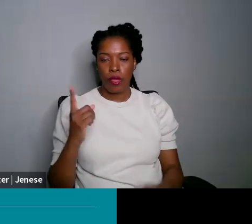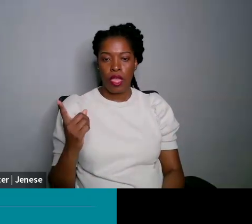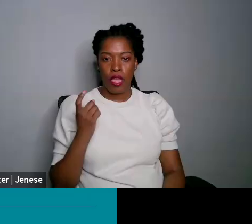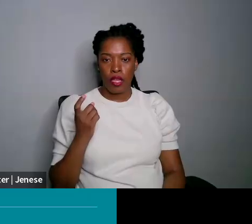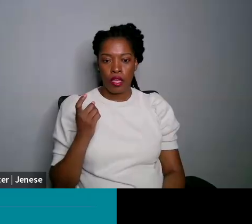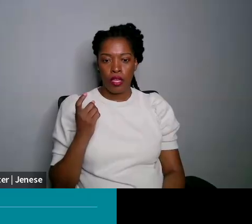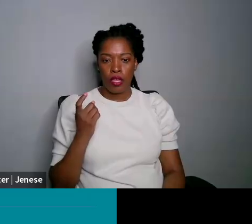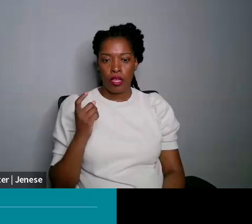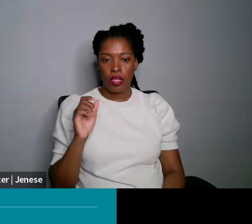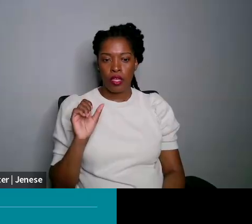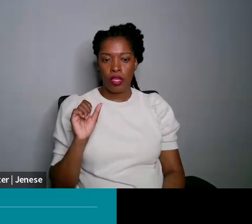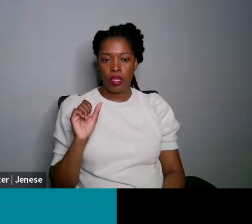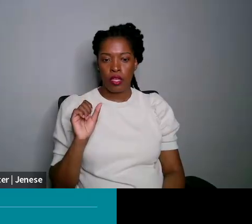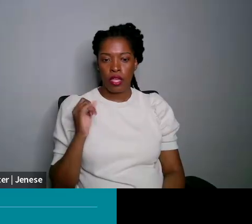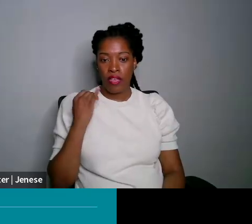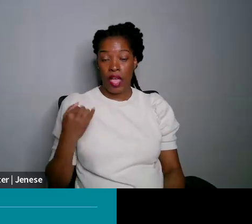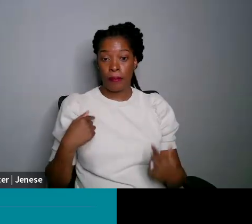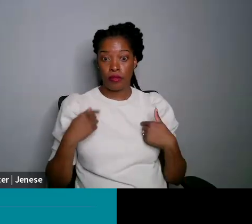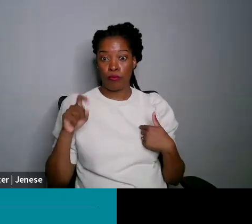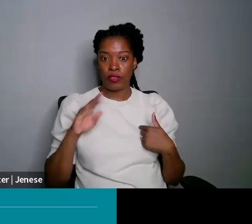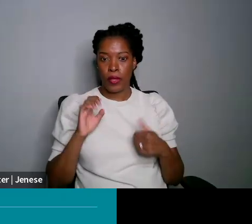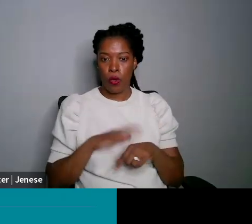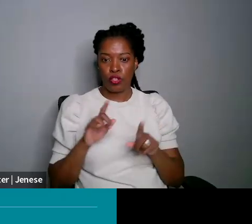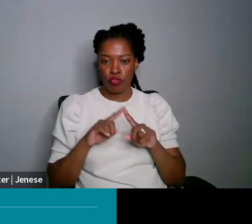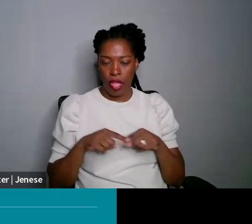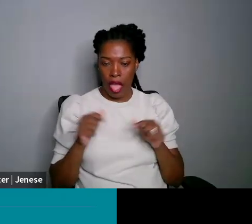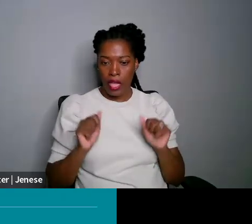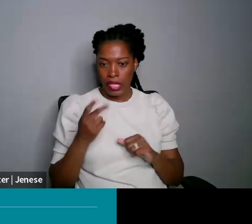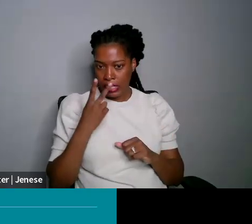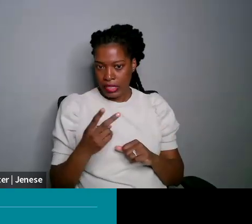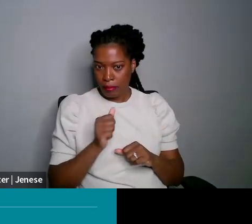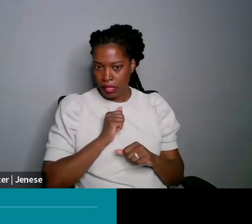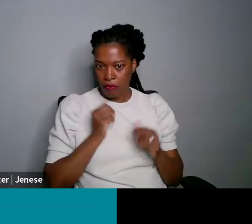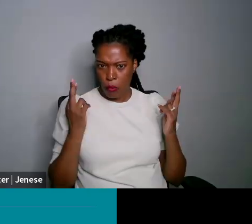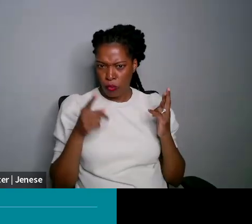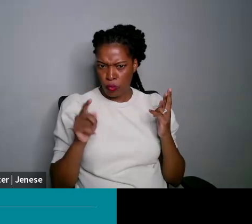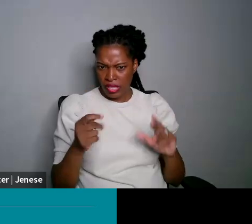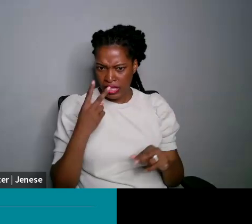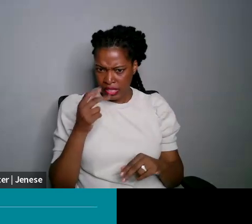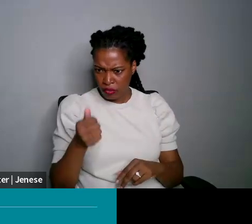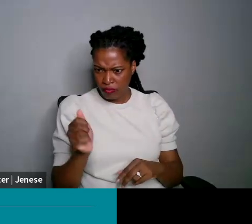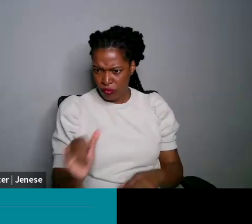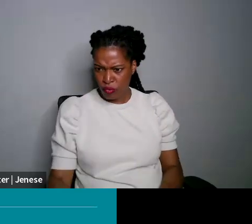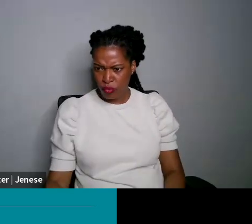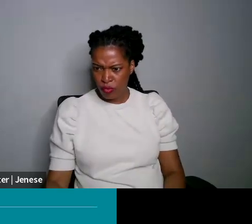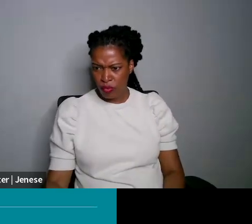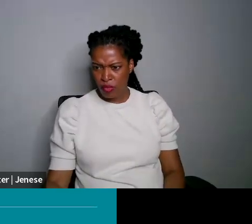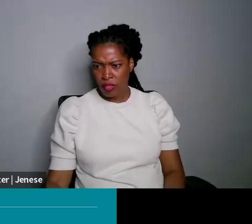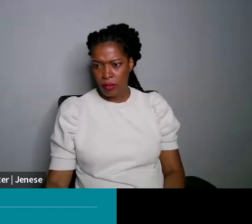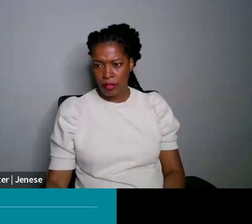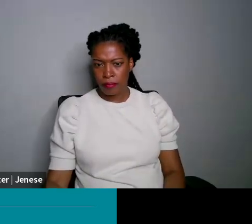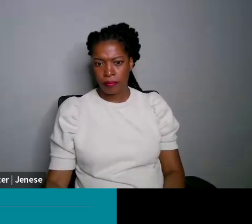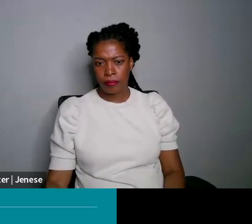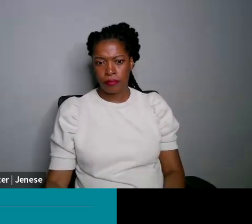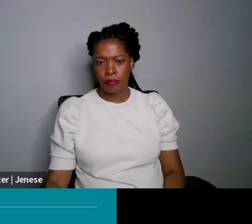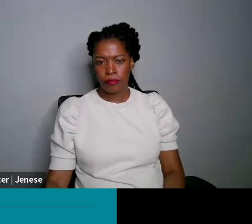and yes, I am. So I'm not sure. I can see myself, so hopefully you can as well. Are there any tips and